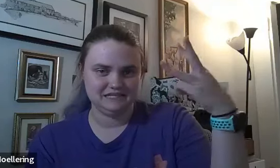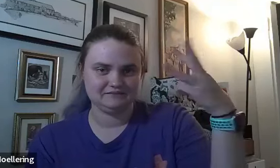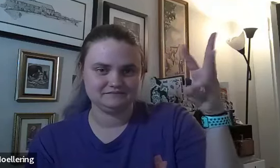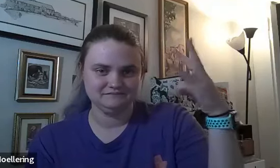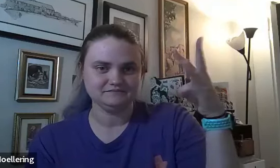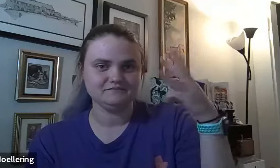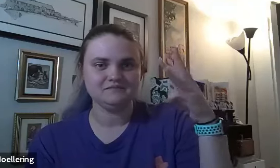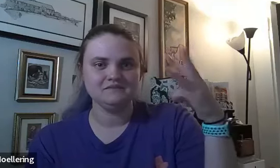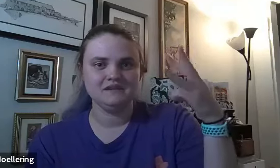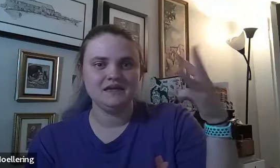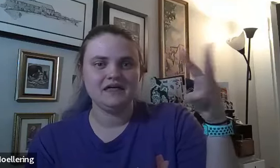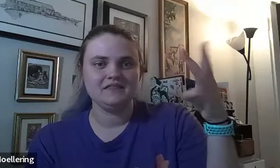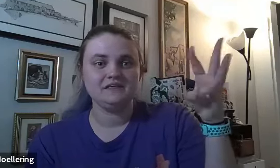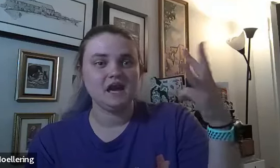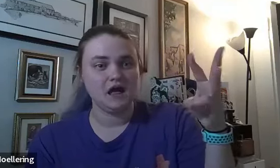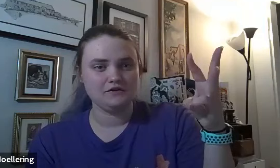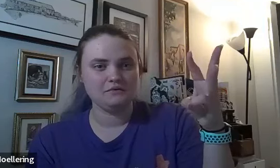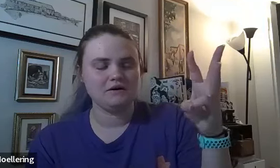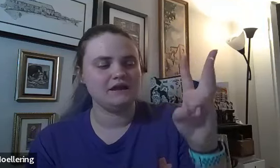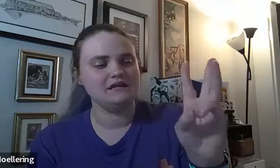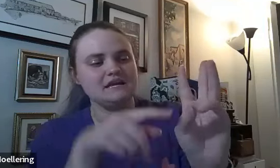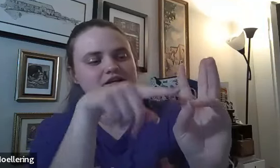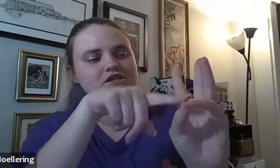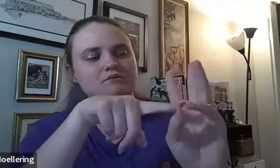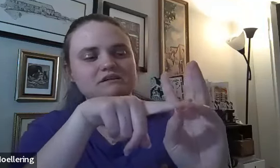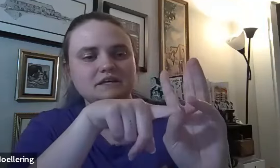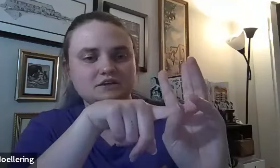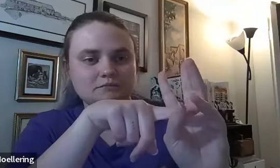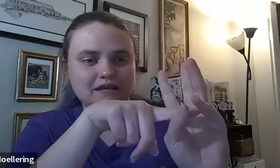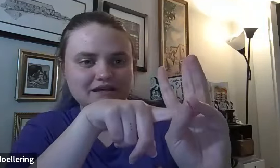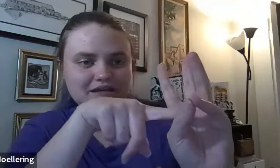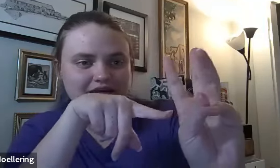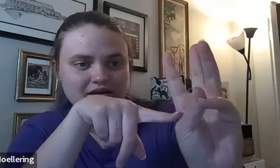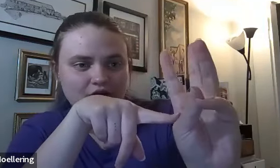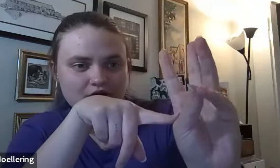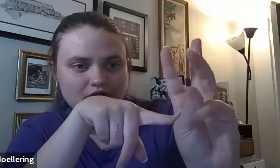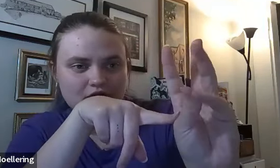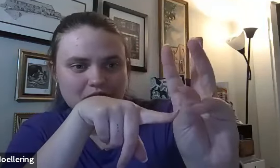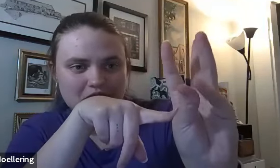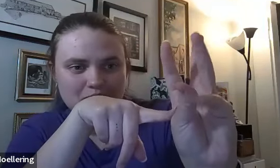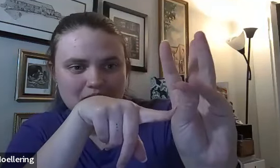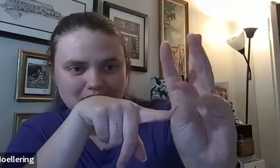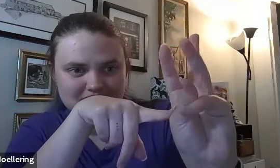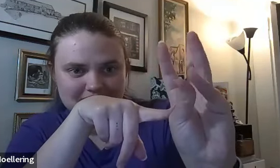16. The other one is actually going to be your pinky on your thumb. You bounce